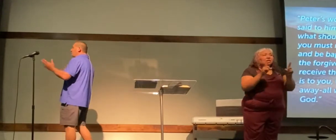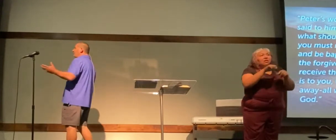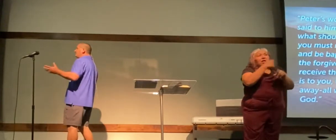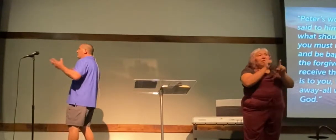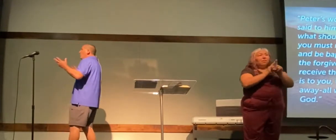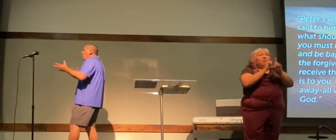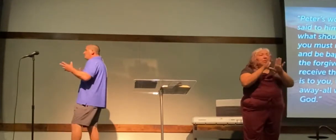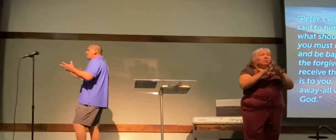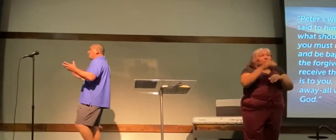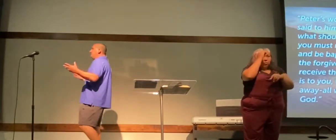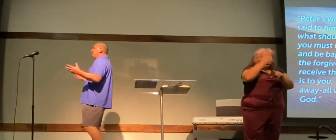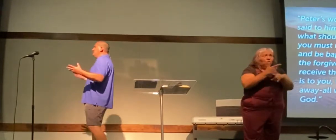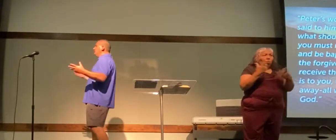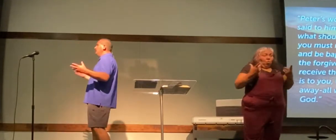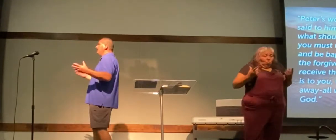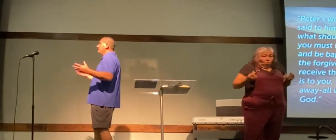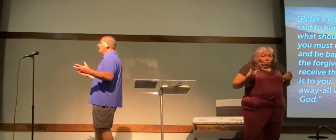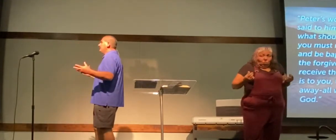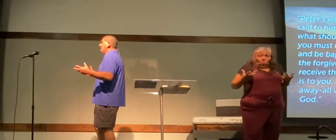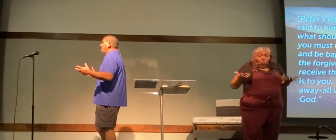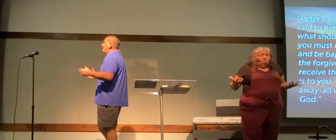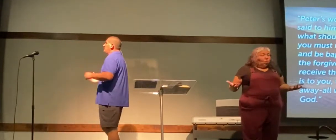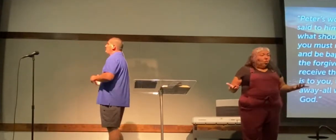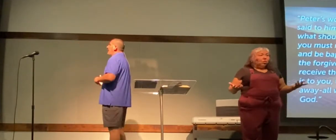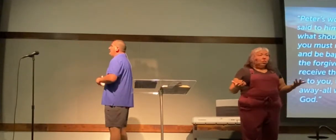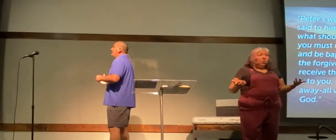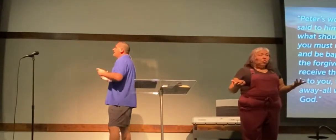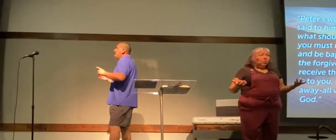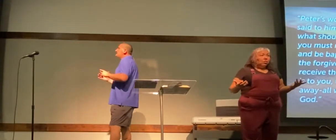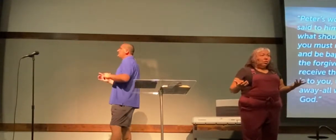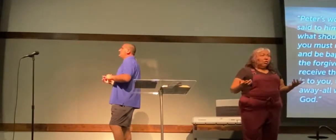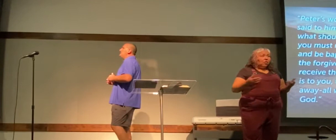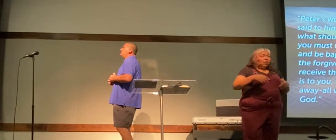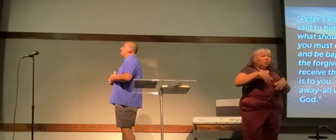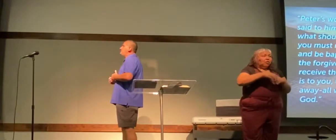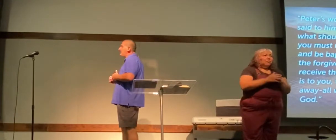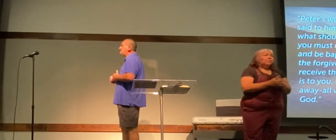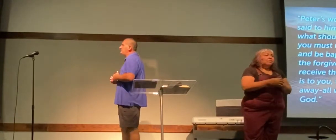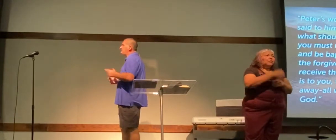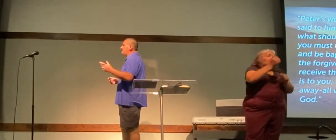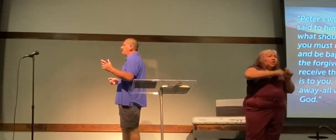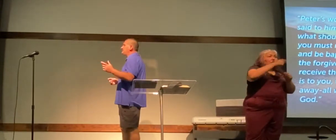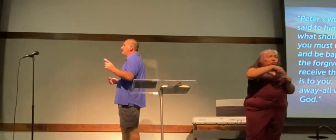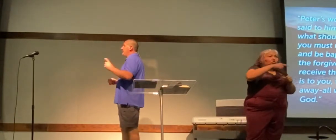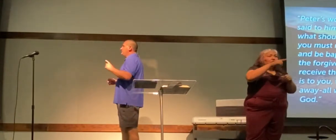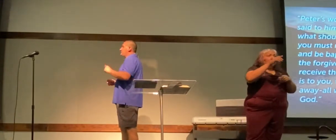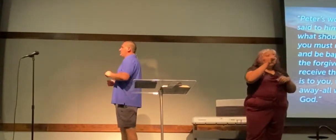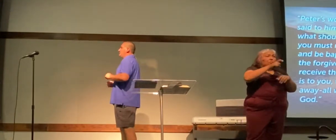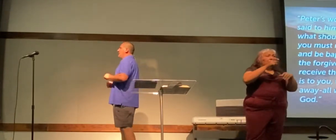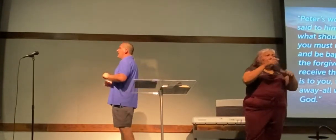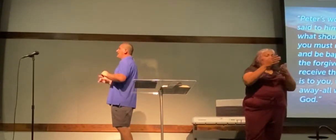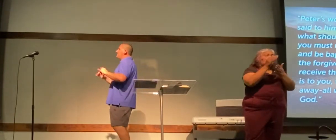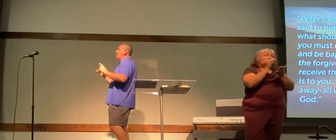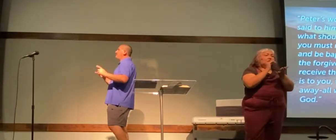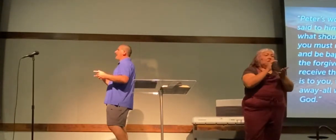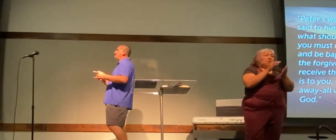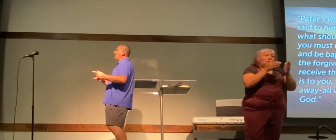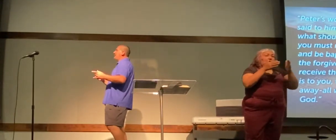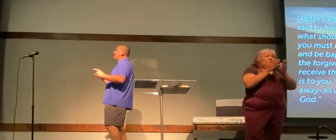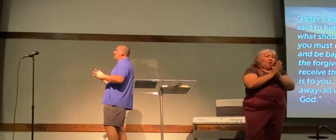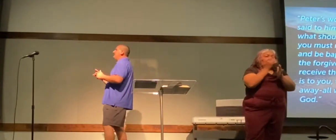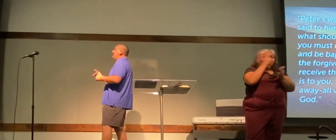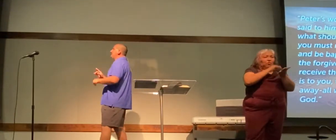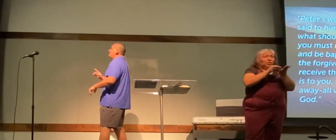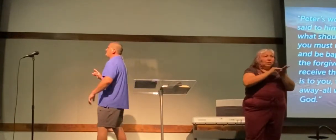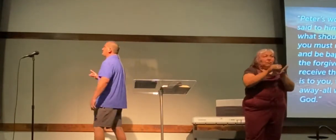apostles, brothers, what should we do? And Peter replied, each of you must repent of your sins and turn to God and be